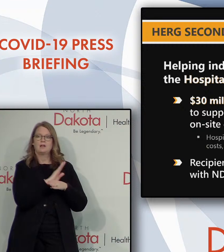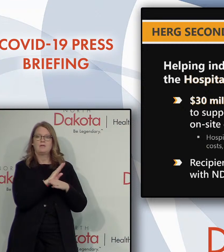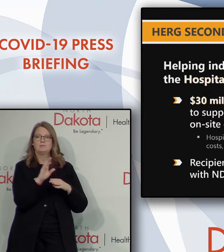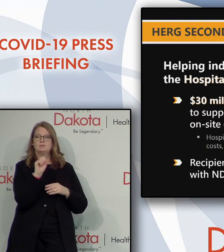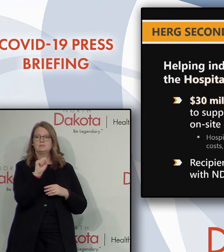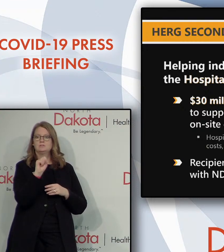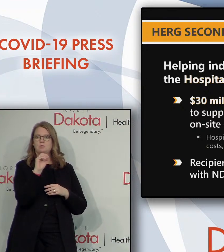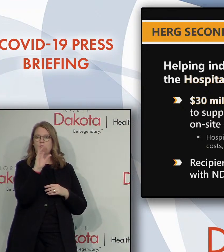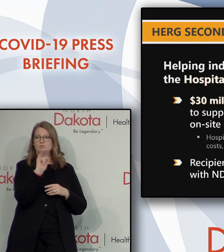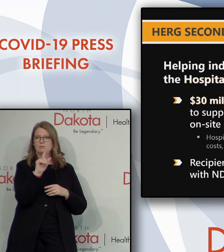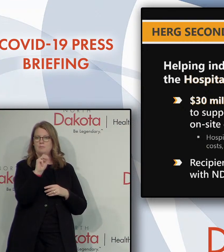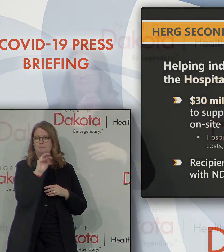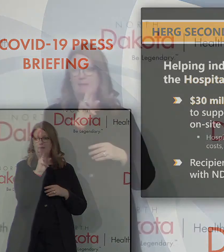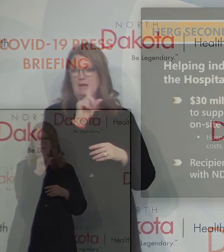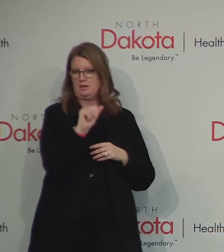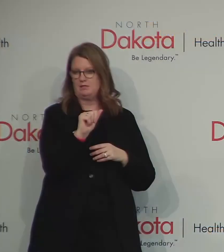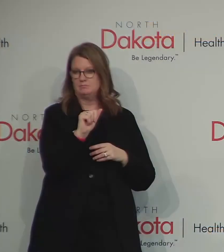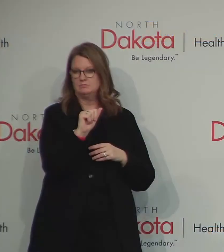social media channels.